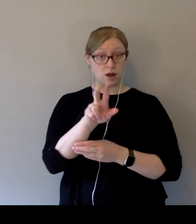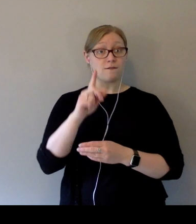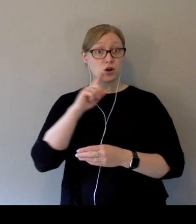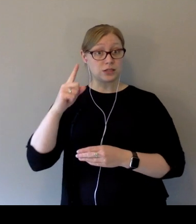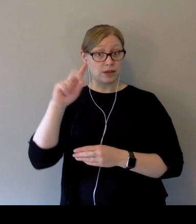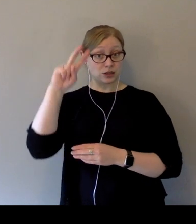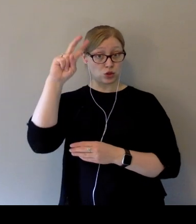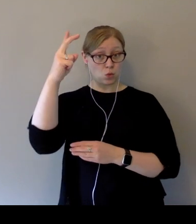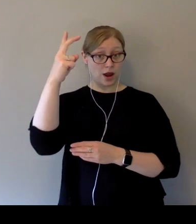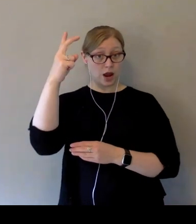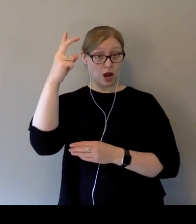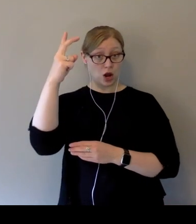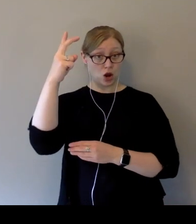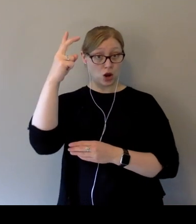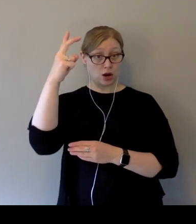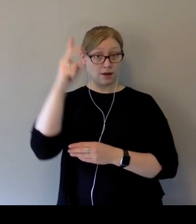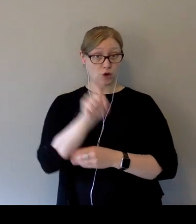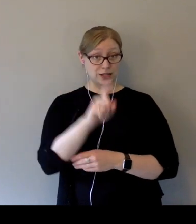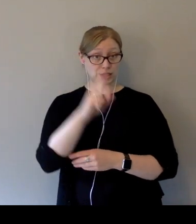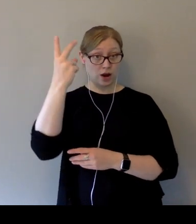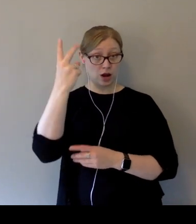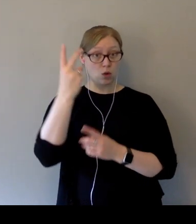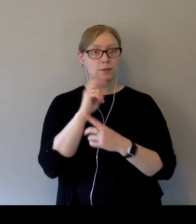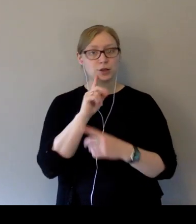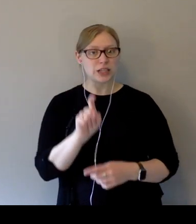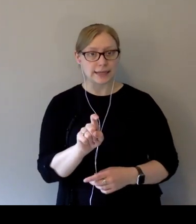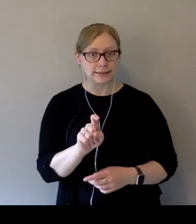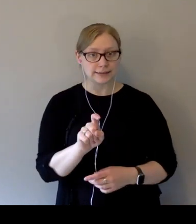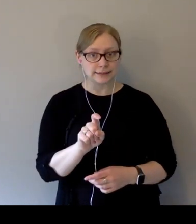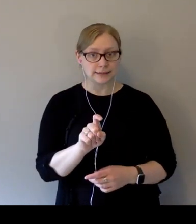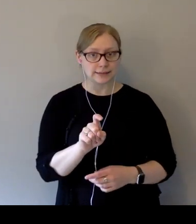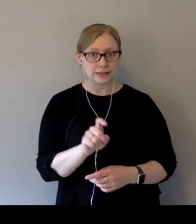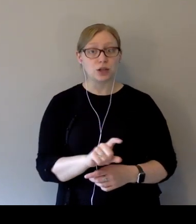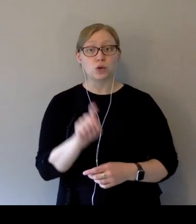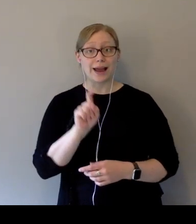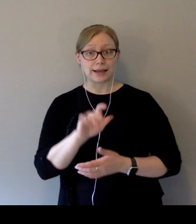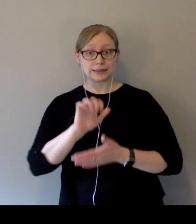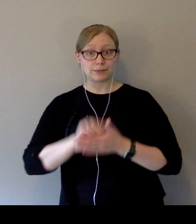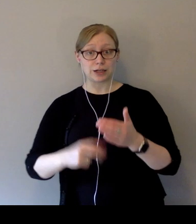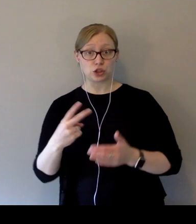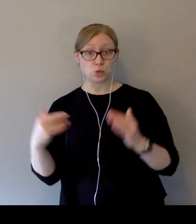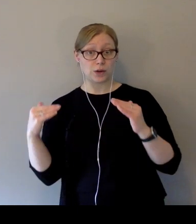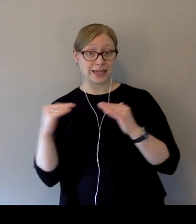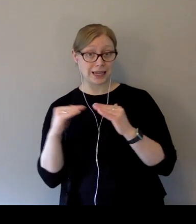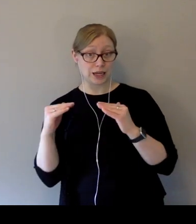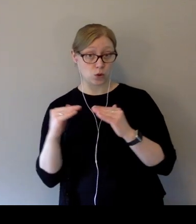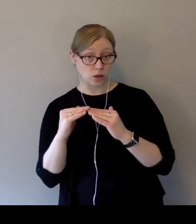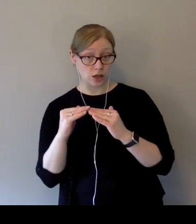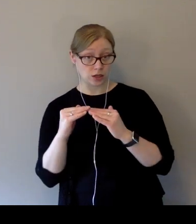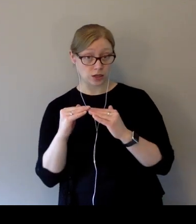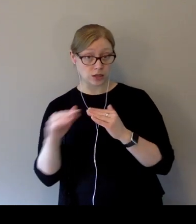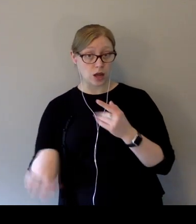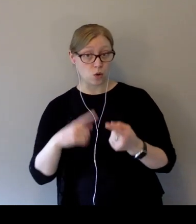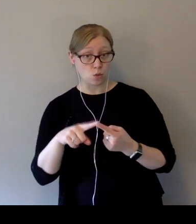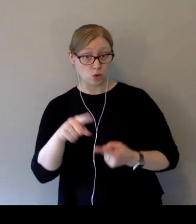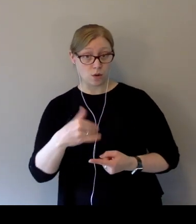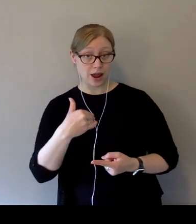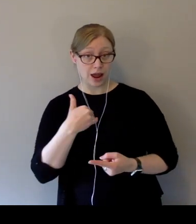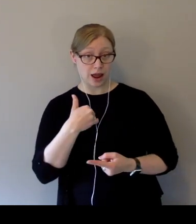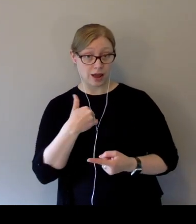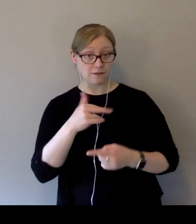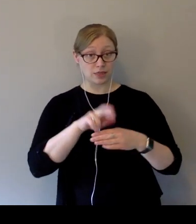be itself. So this is x minus 2 equals, now when you have a square root of x